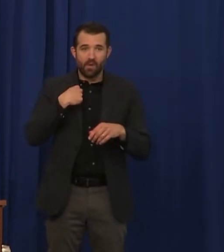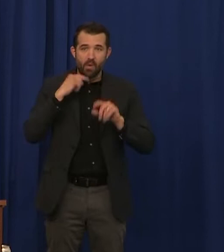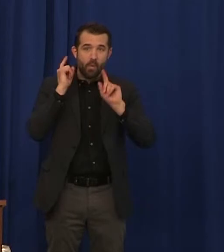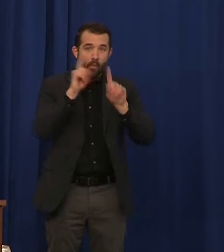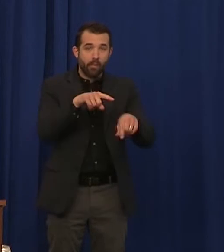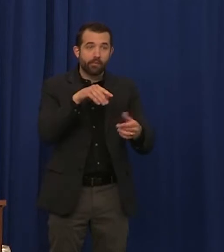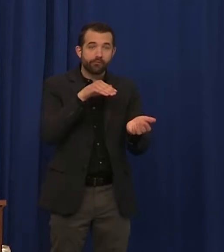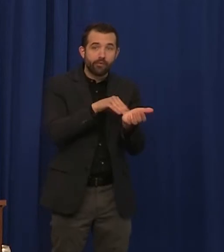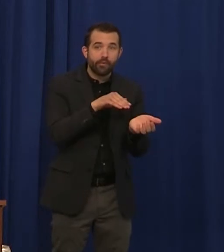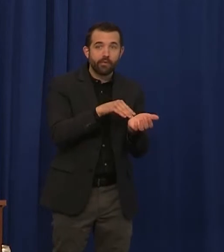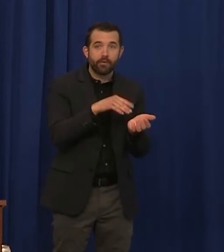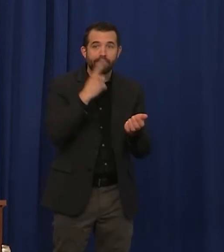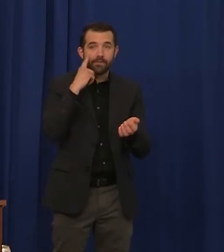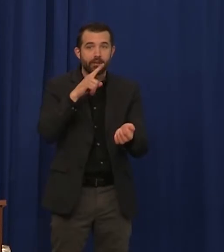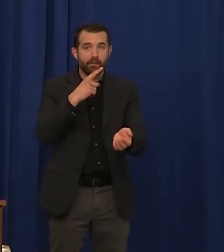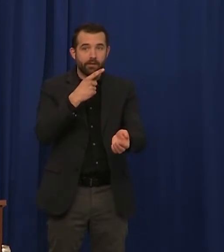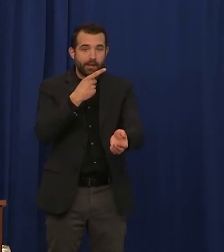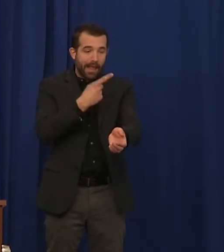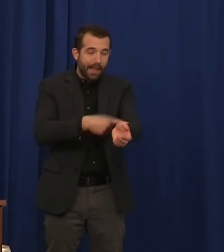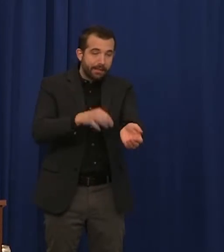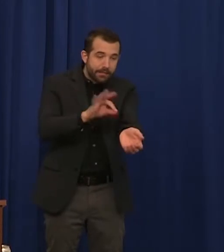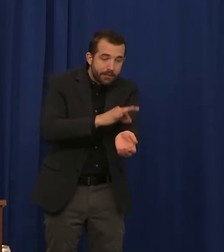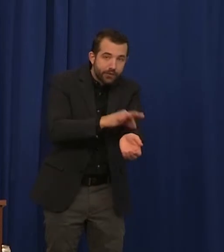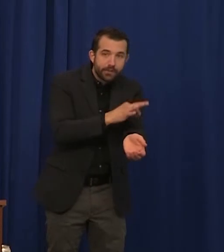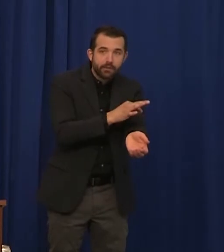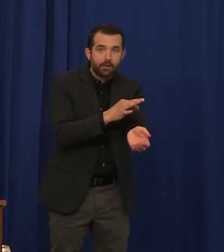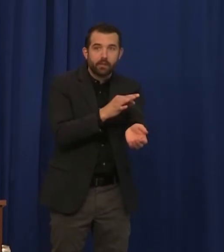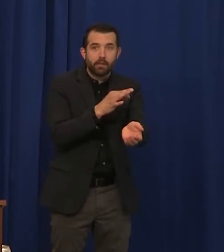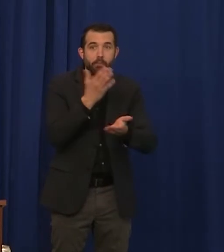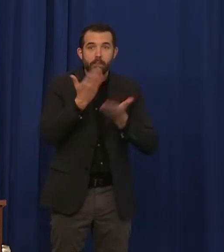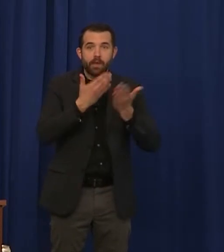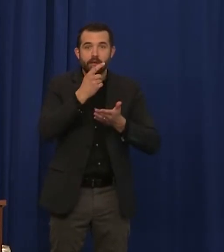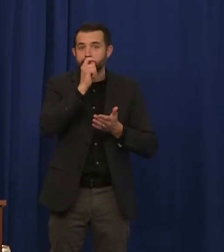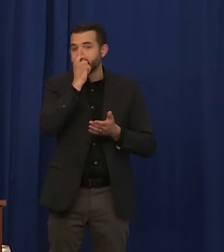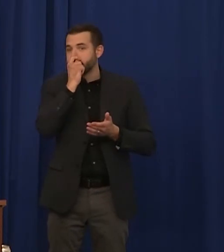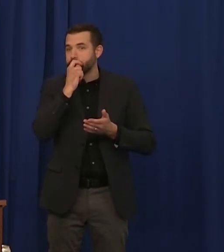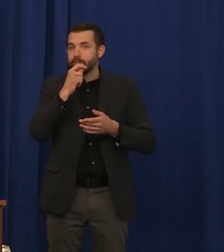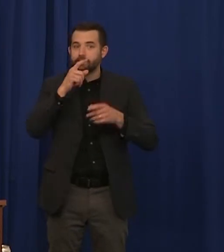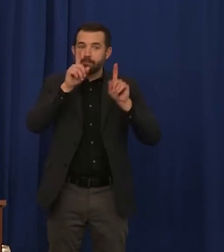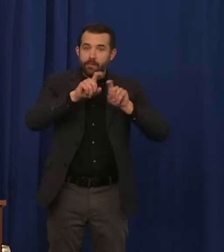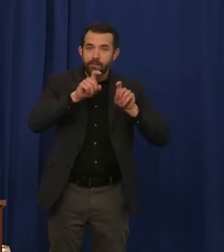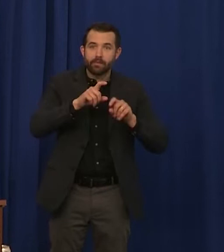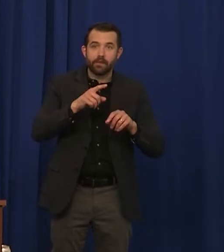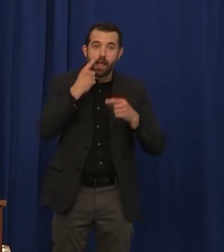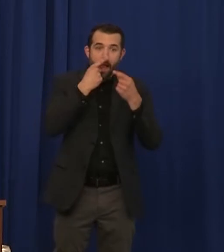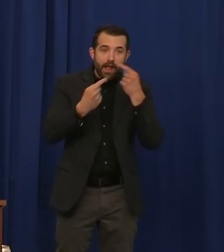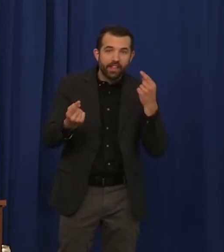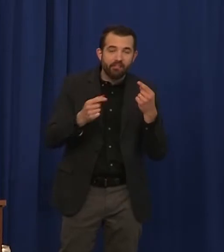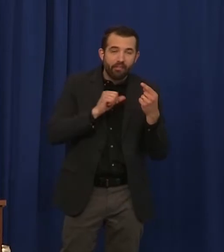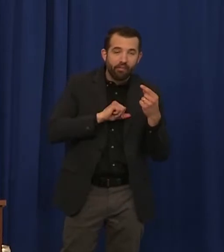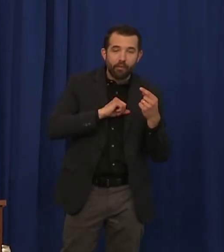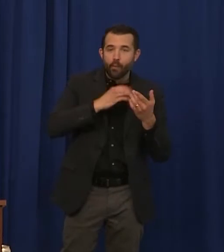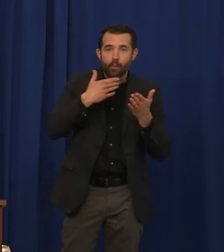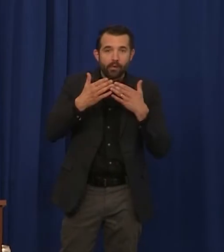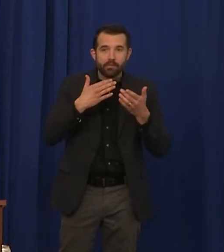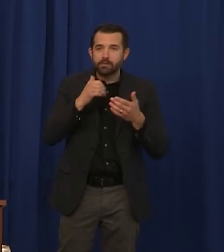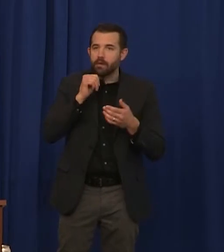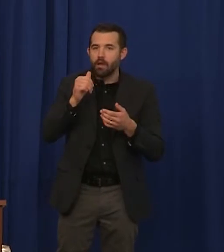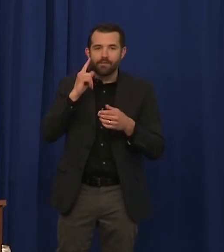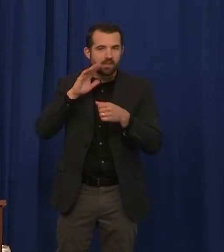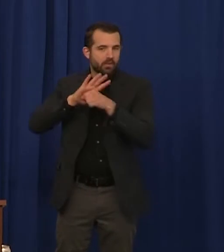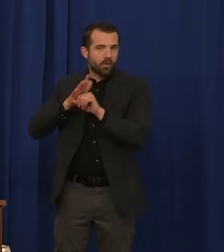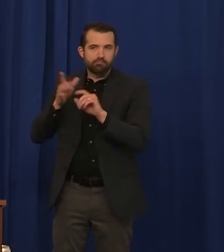rather than when they're waiting to go to the ER. The second reason we're planning around a system like this Sentinel